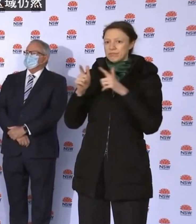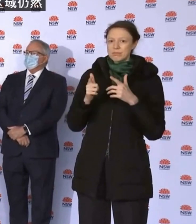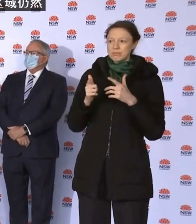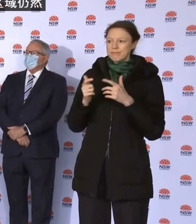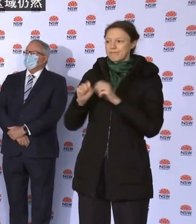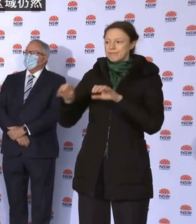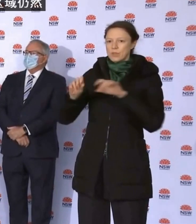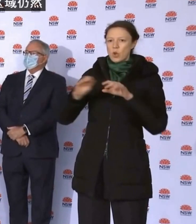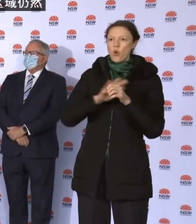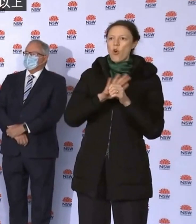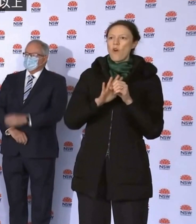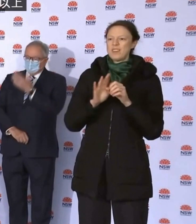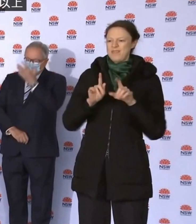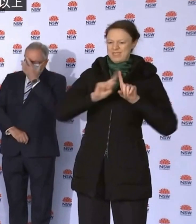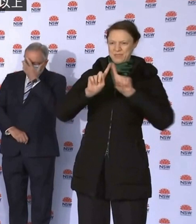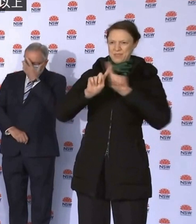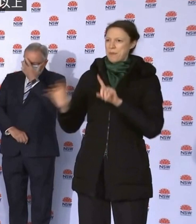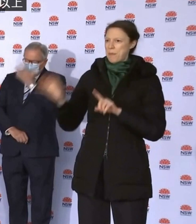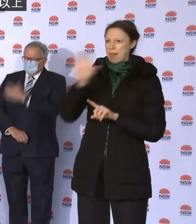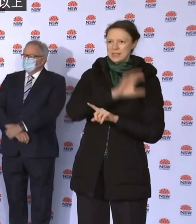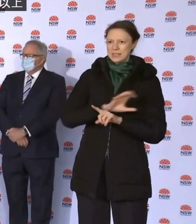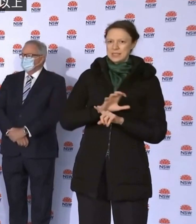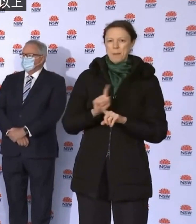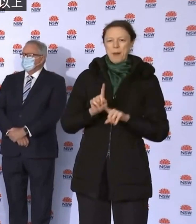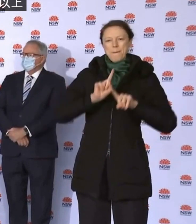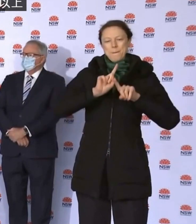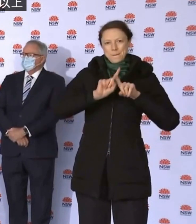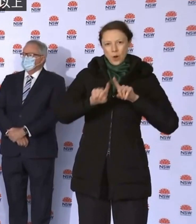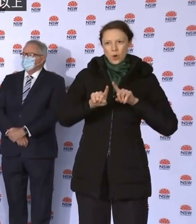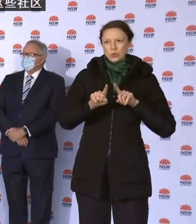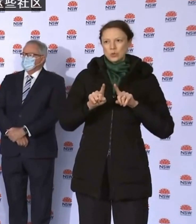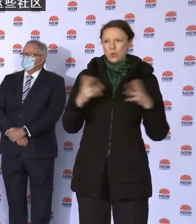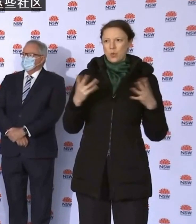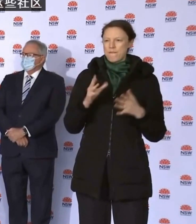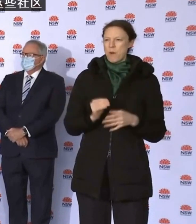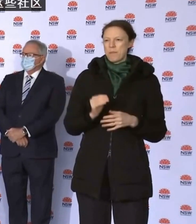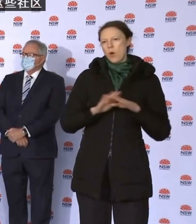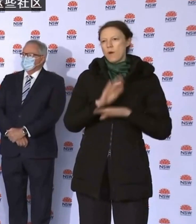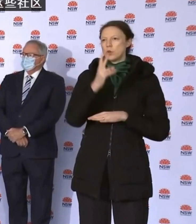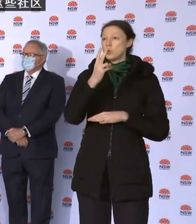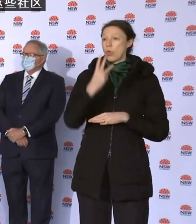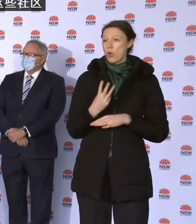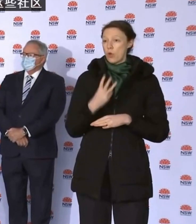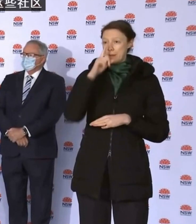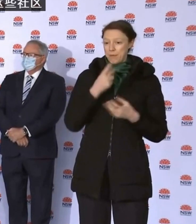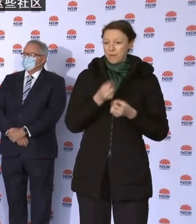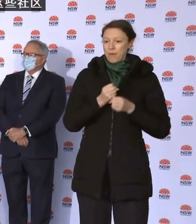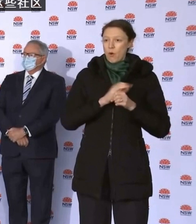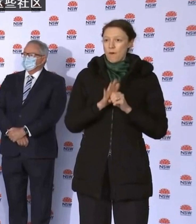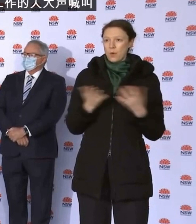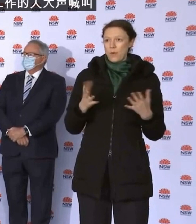3 local government areas are still representing more than 2/3 of all the cases, and that's why the focus remains in those